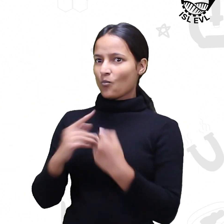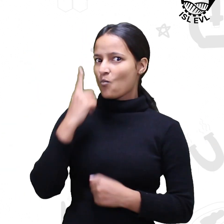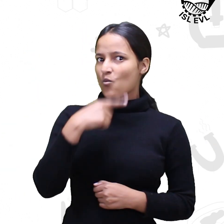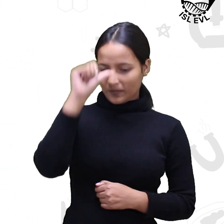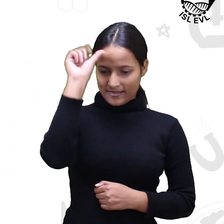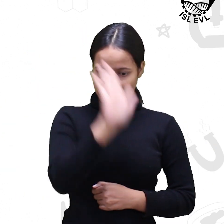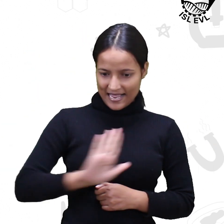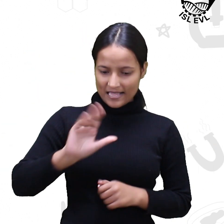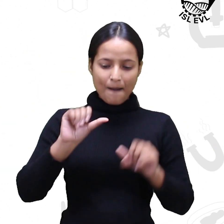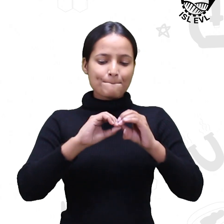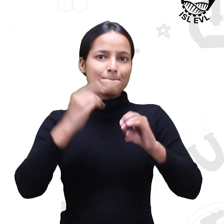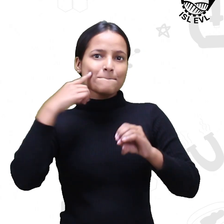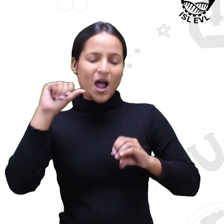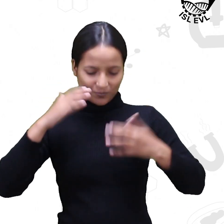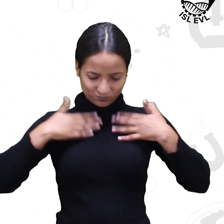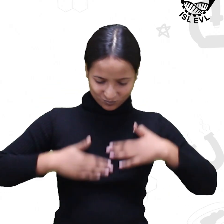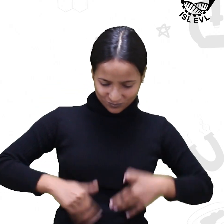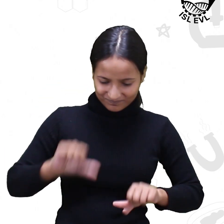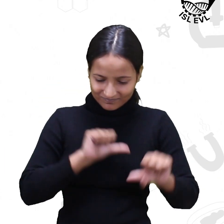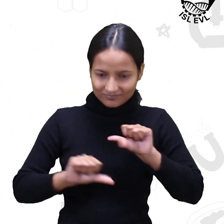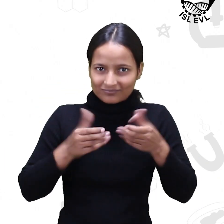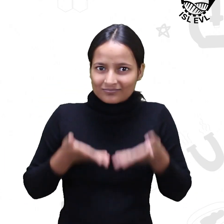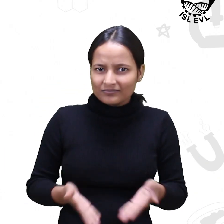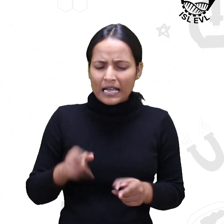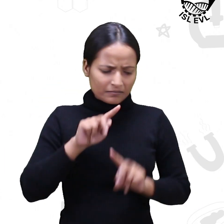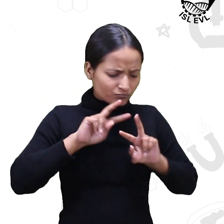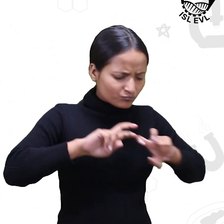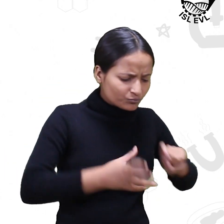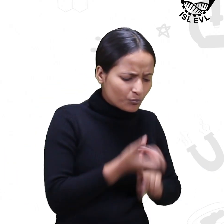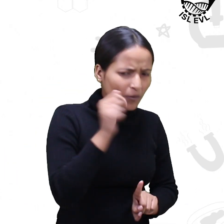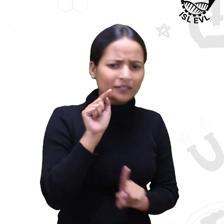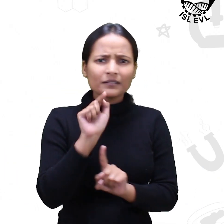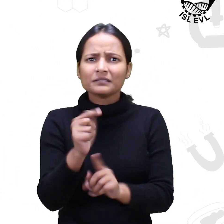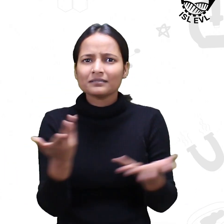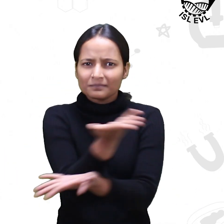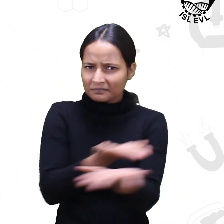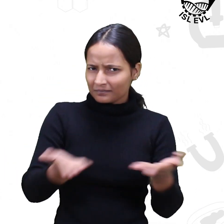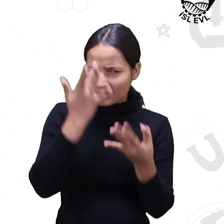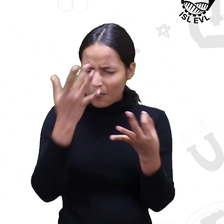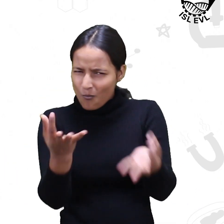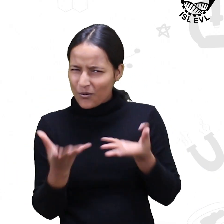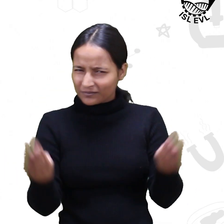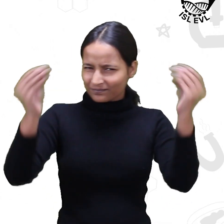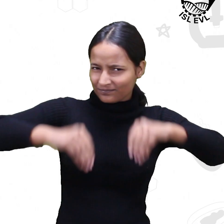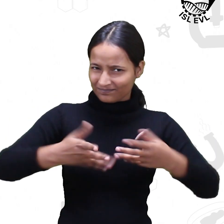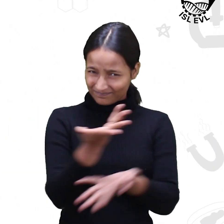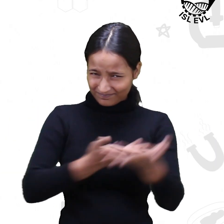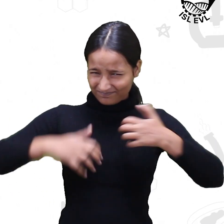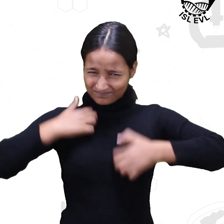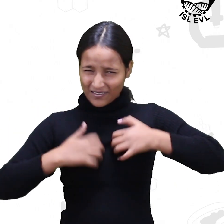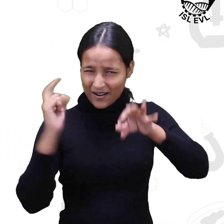supported by India Bioscience. where we do the research for you to get smarter. Join us as India becomes more